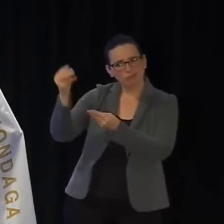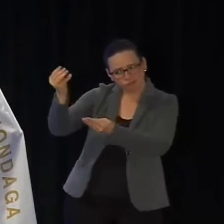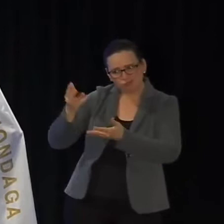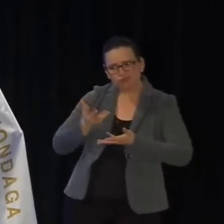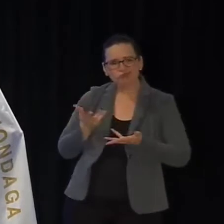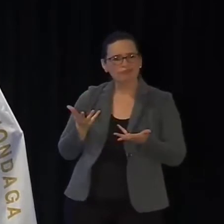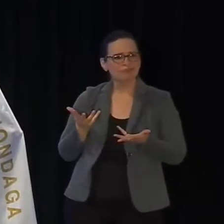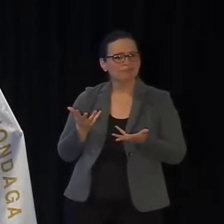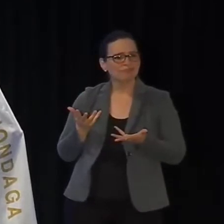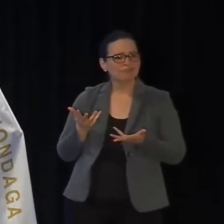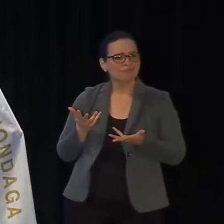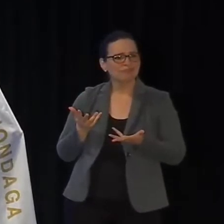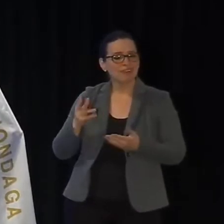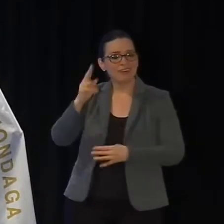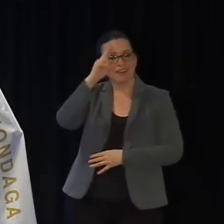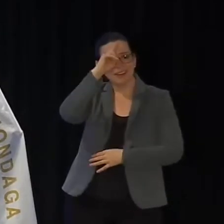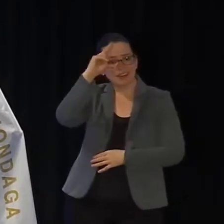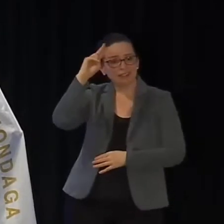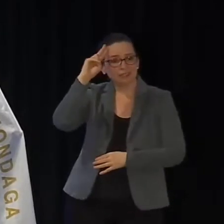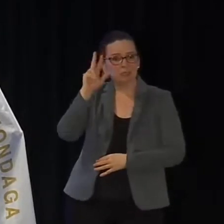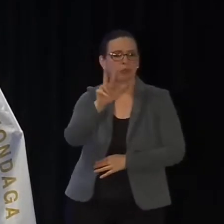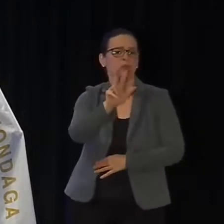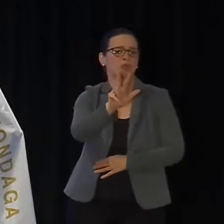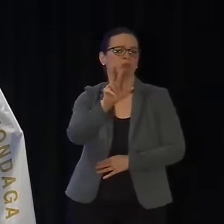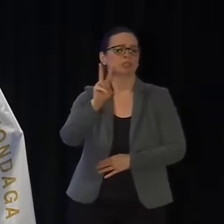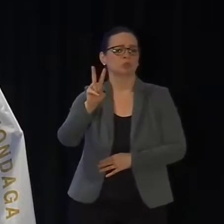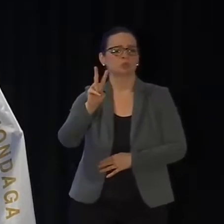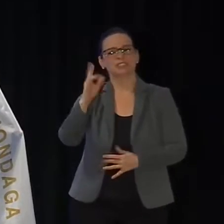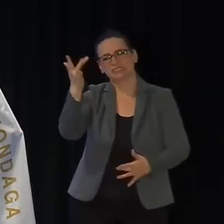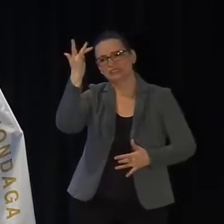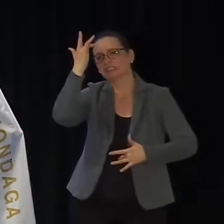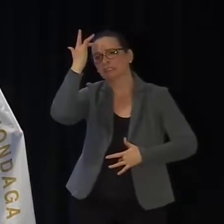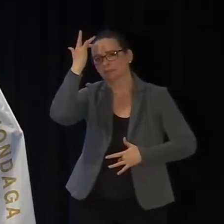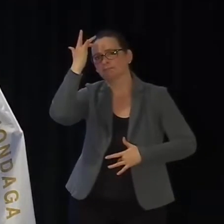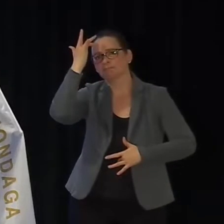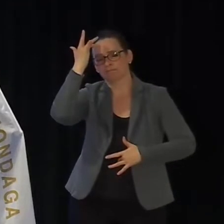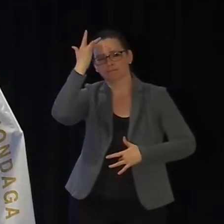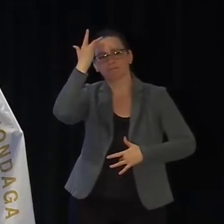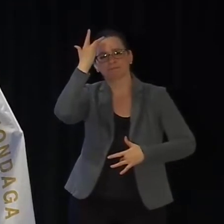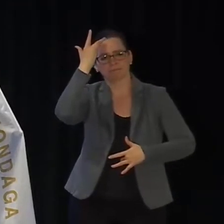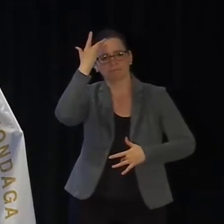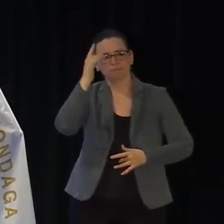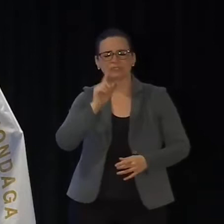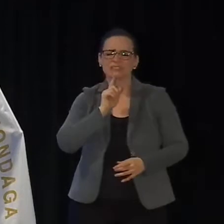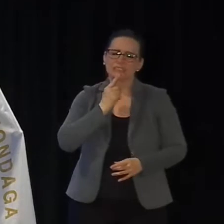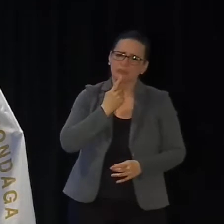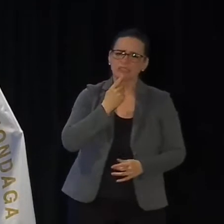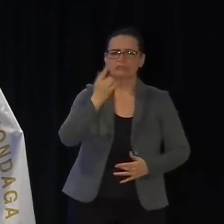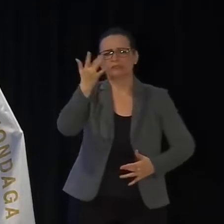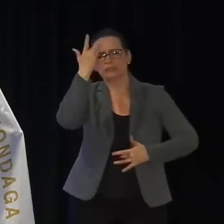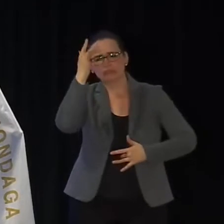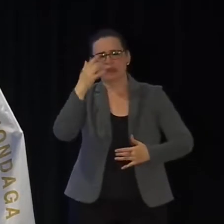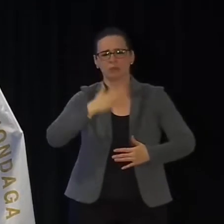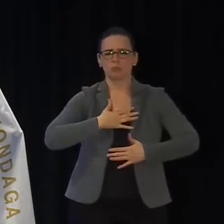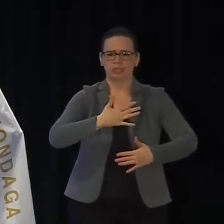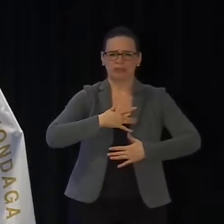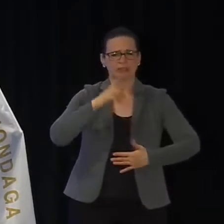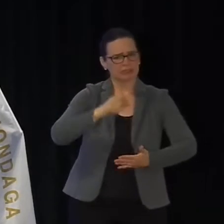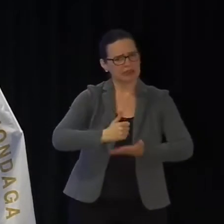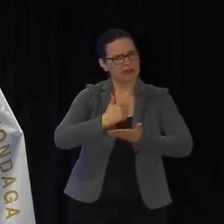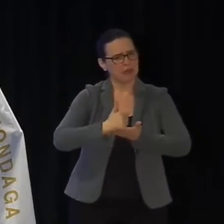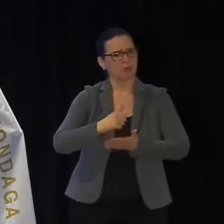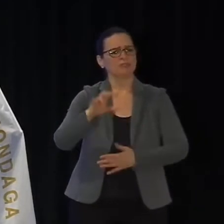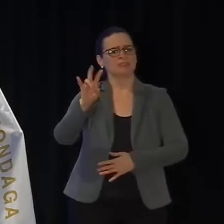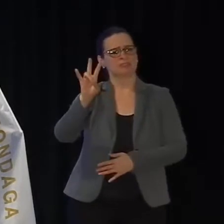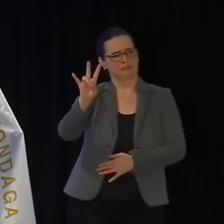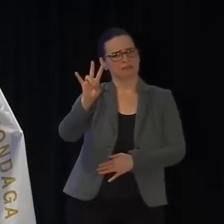Hospitalizations, 32 members of the community are in the hospital, and 7 members of the community are in the ICU.